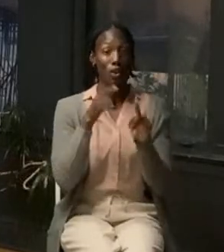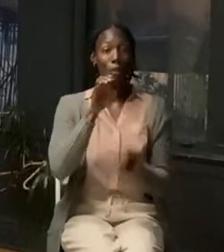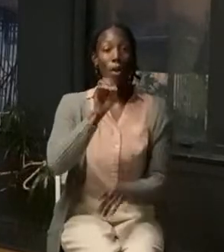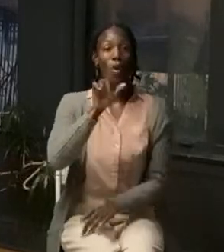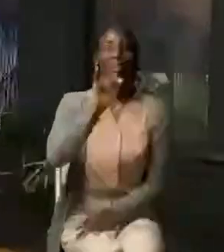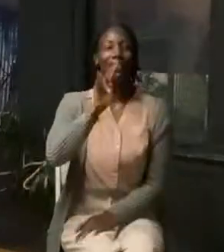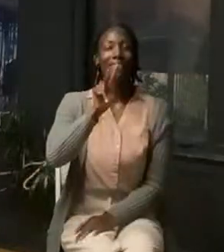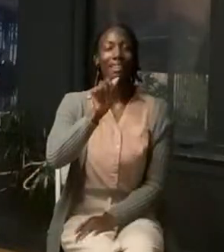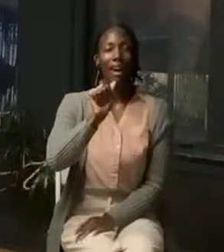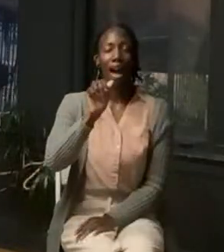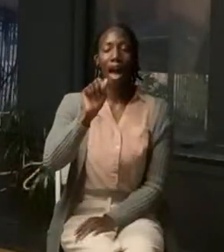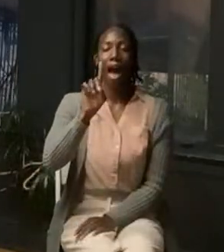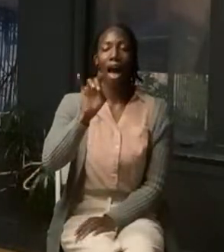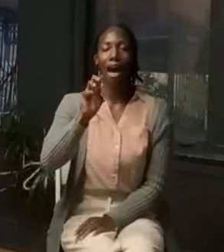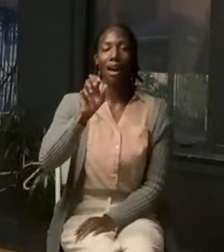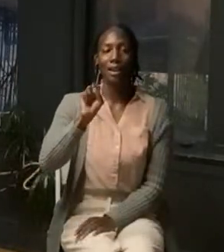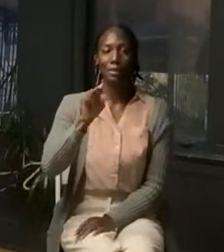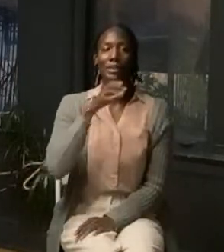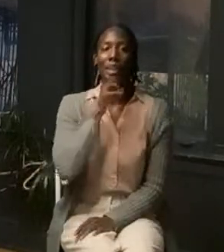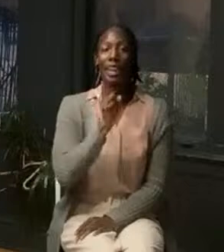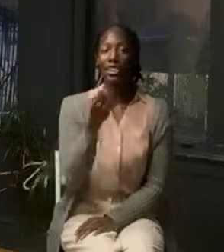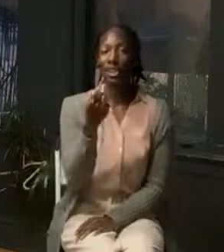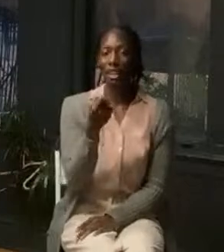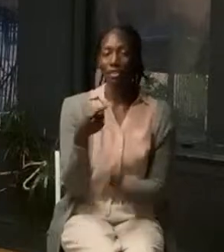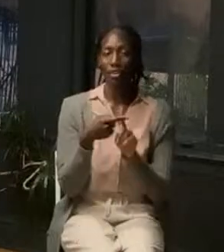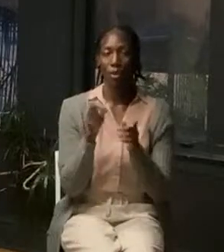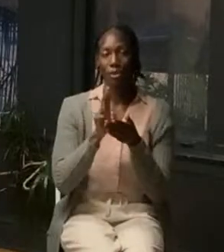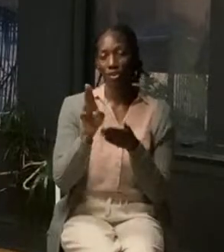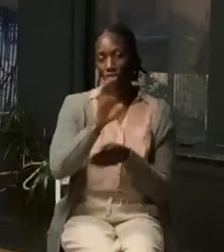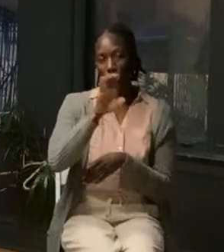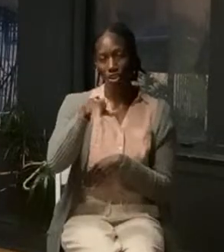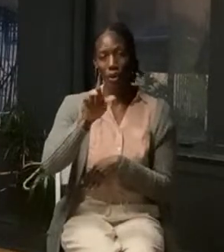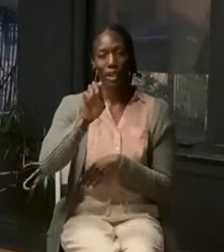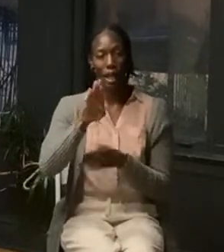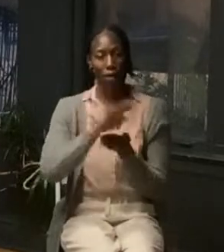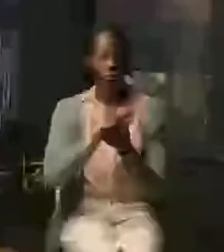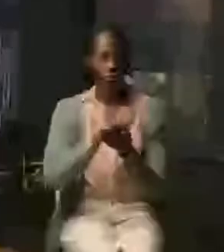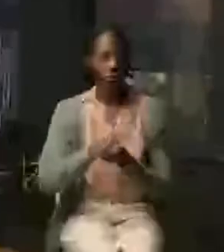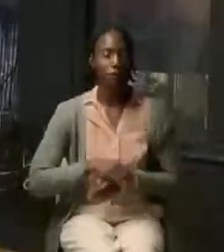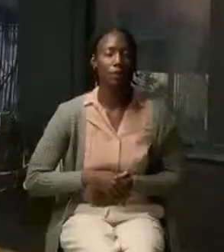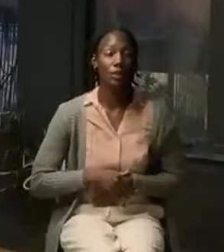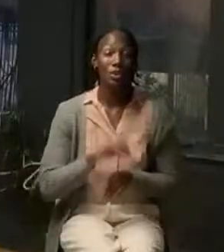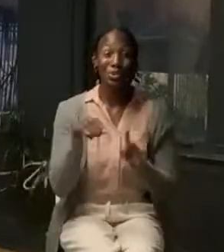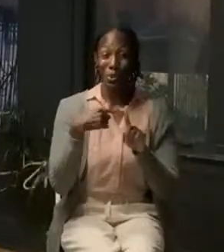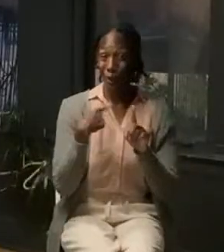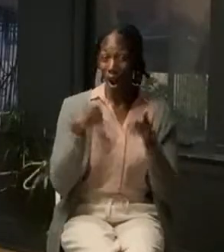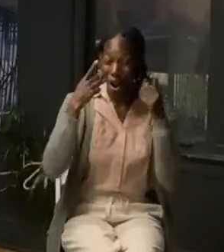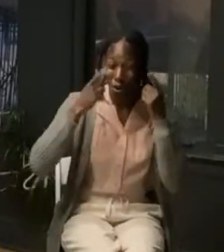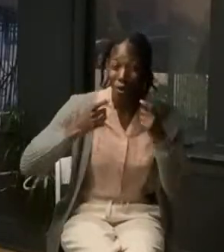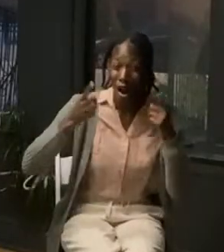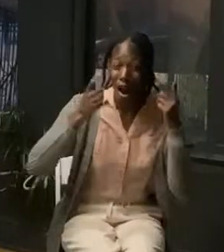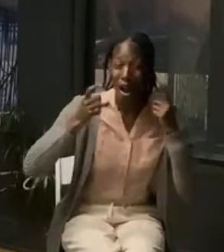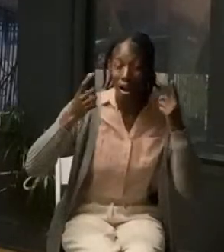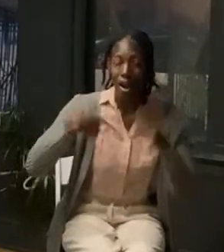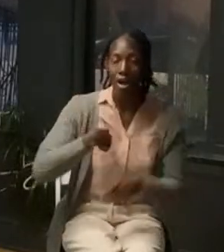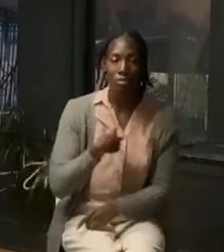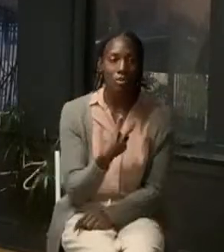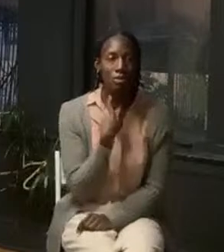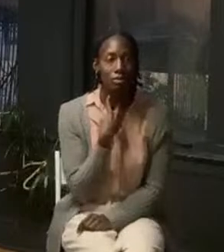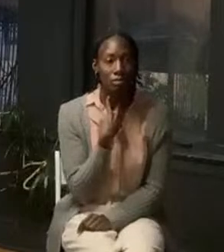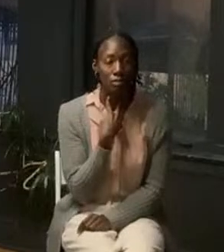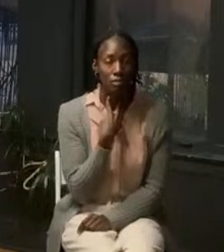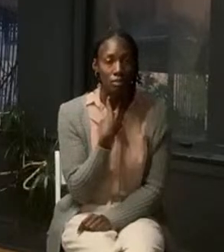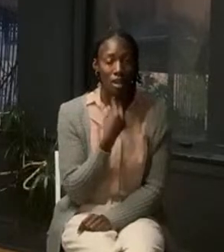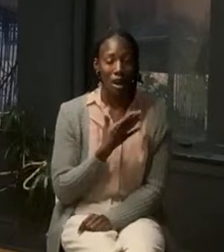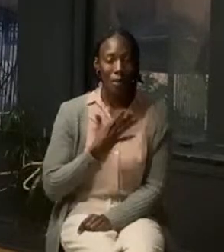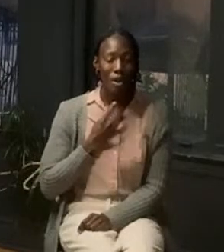11 years old, University of Chicago Lab School. When I cry, I'm trapped.